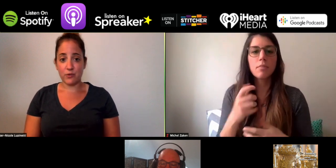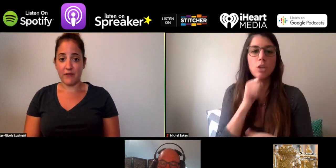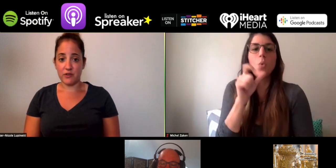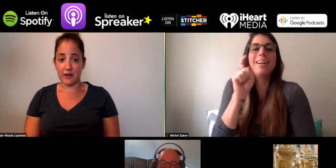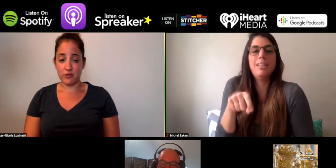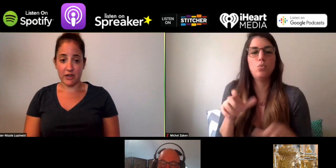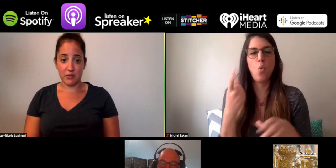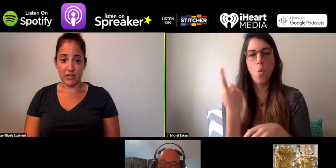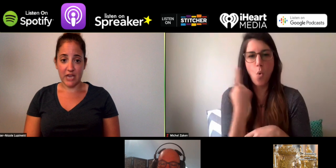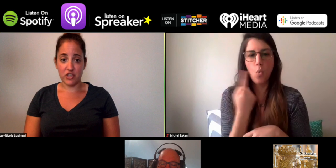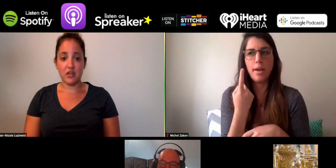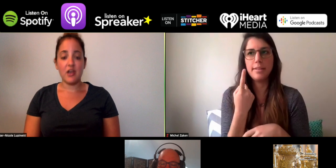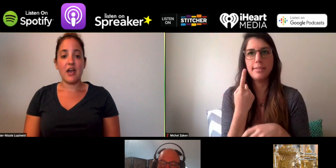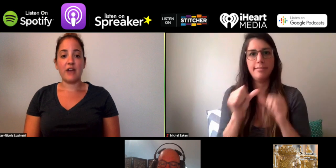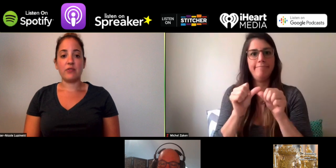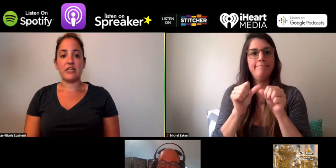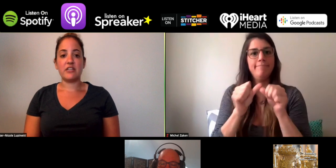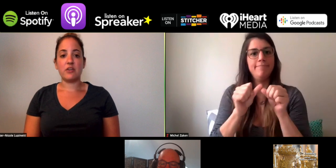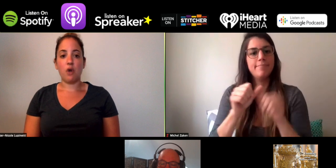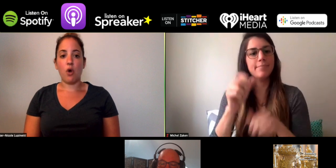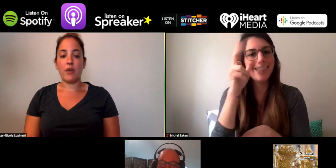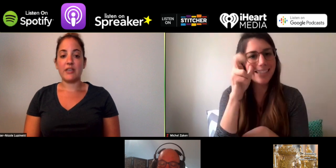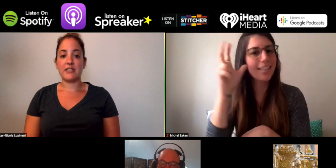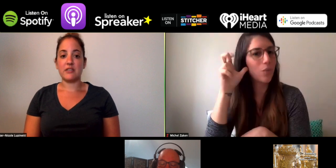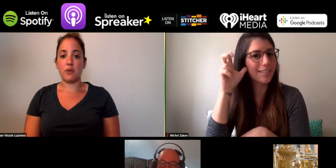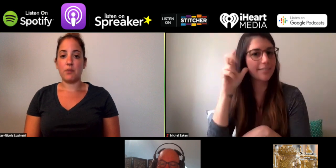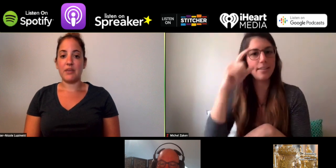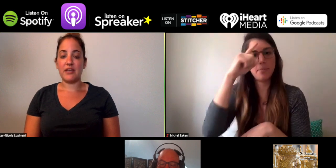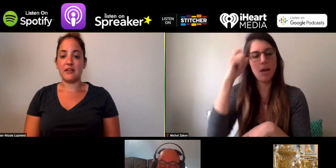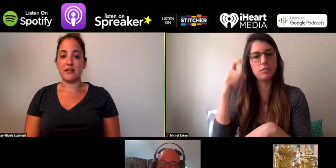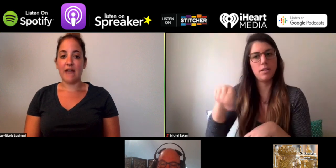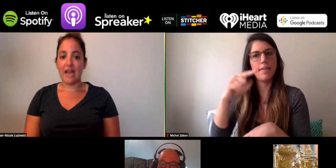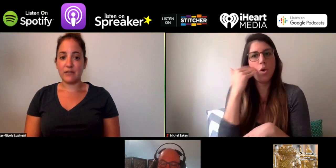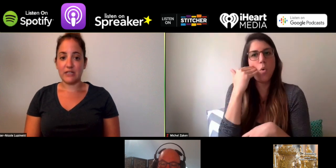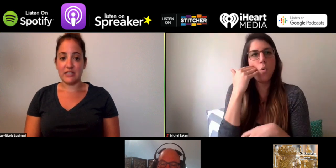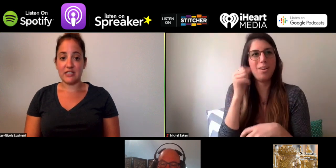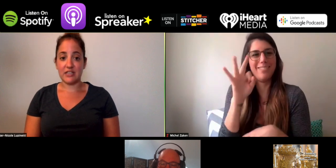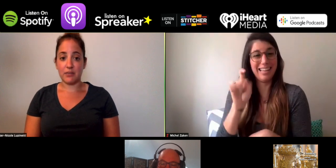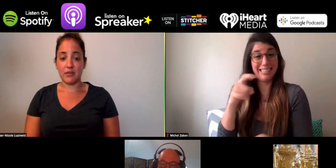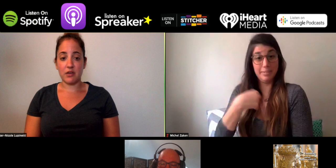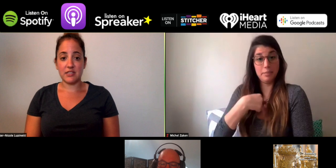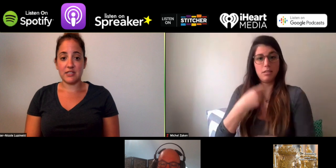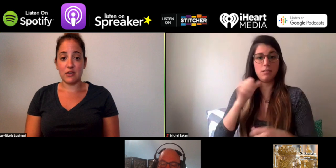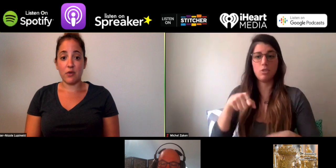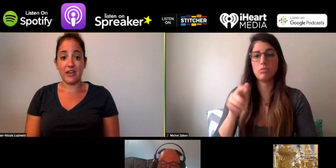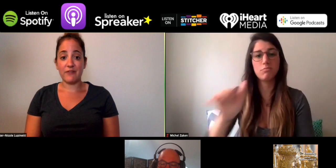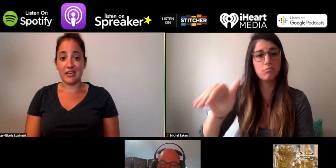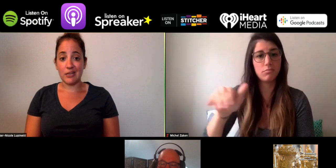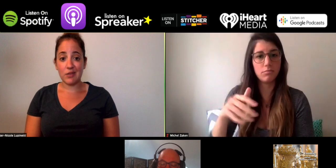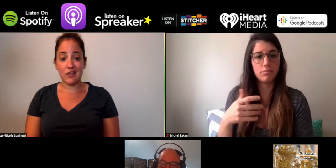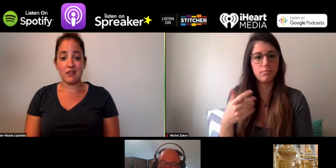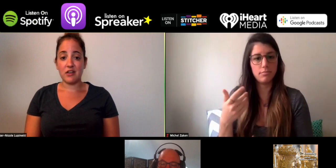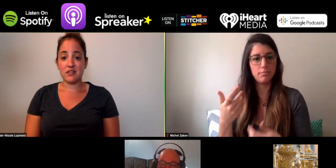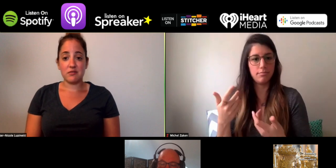podcast where I have direct communication, I don't need to always, you know, be actively listening because they know that if they